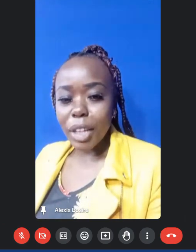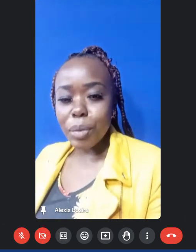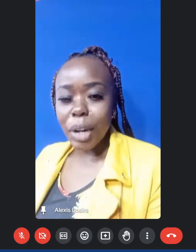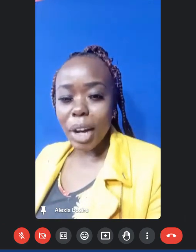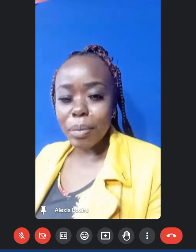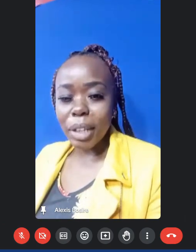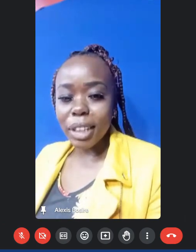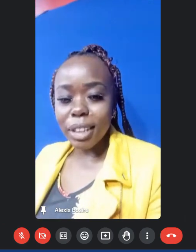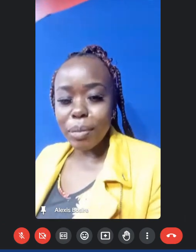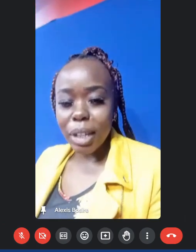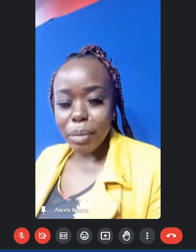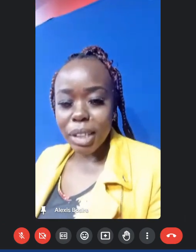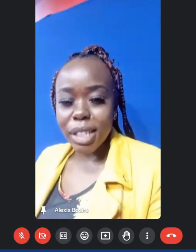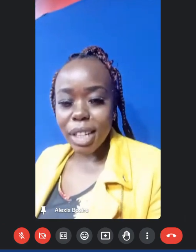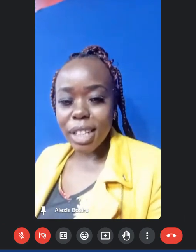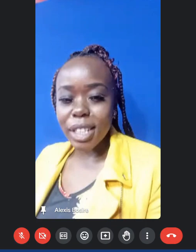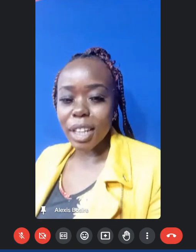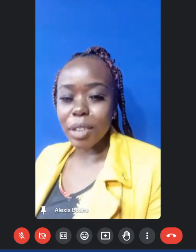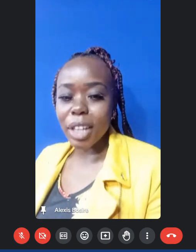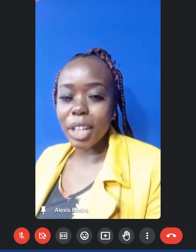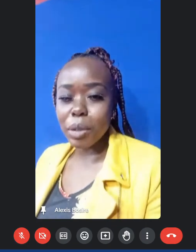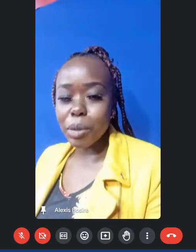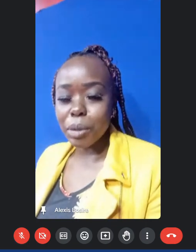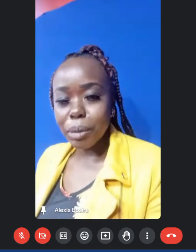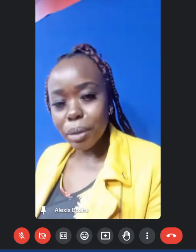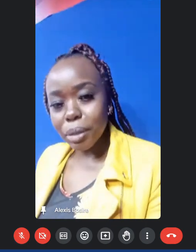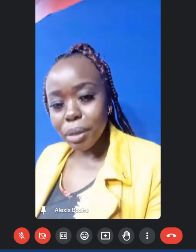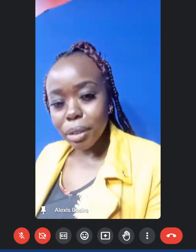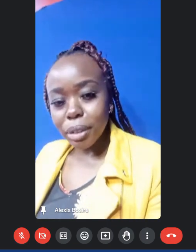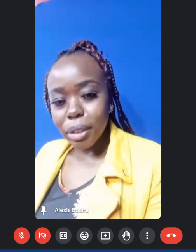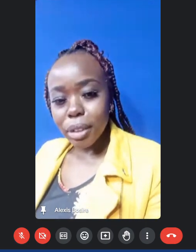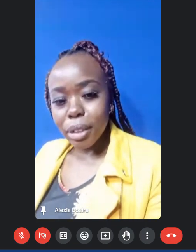Yeah. Thank you, Mohammed. Mohammed says thank you. Thank you too.